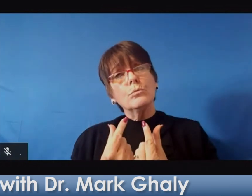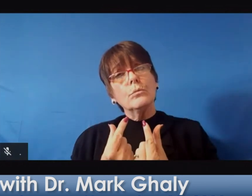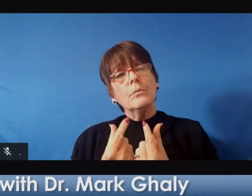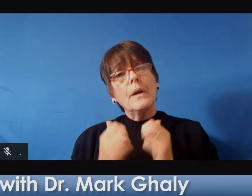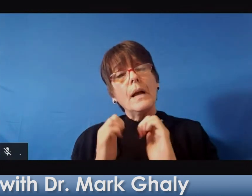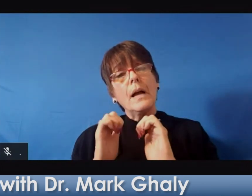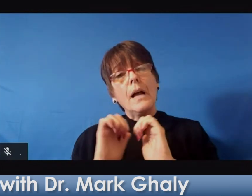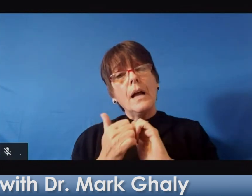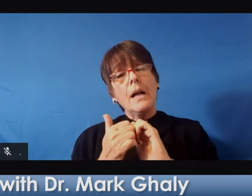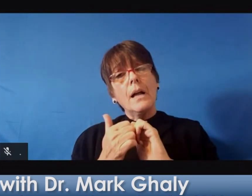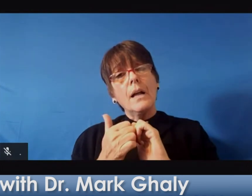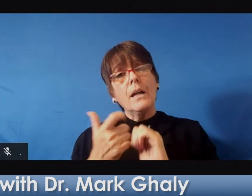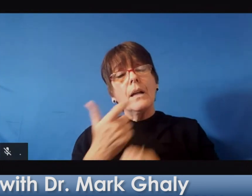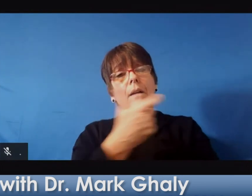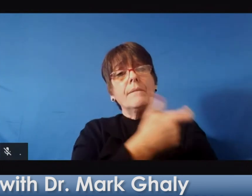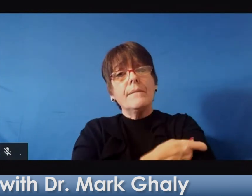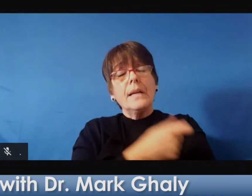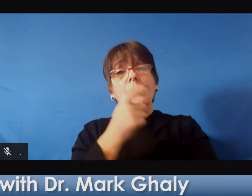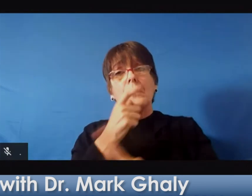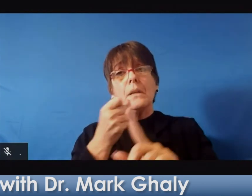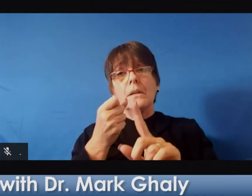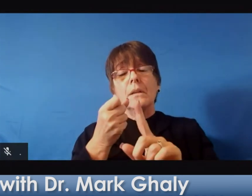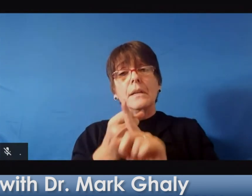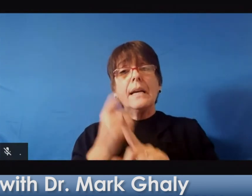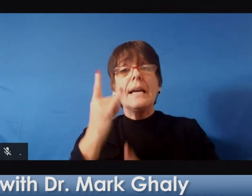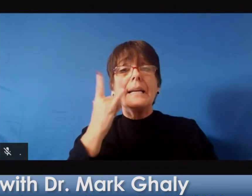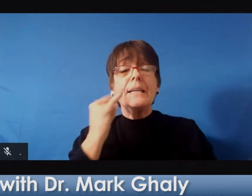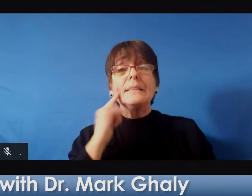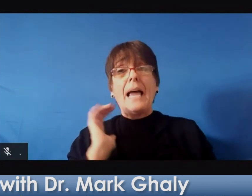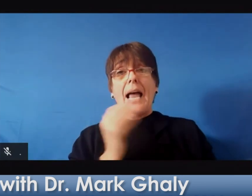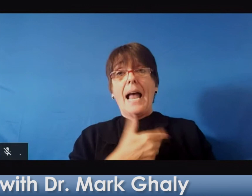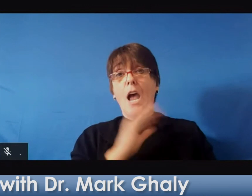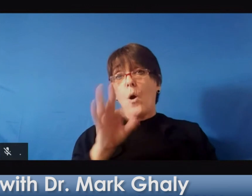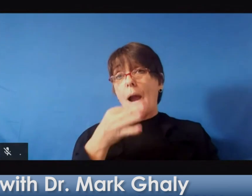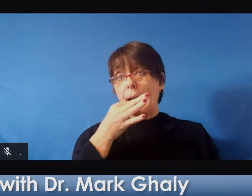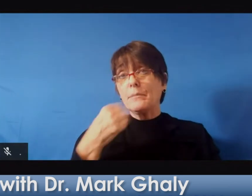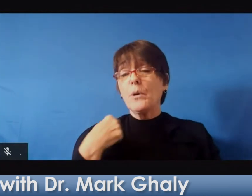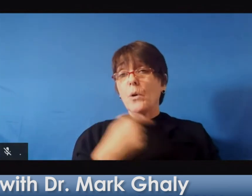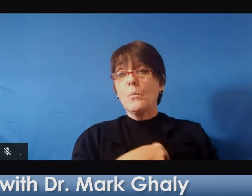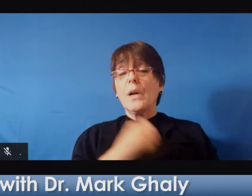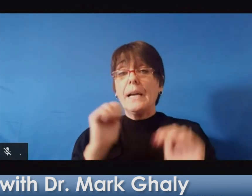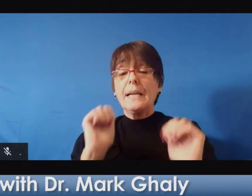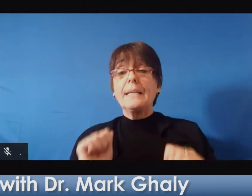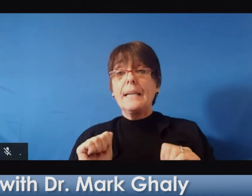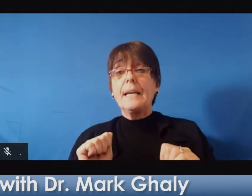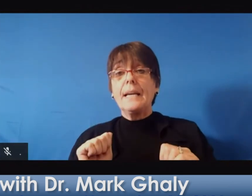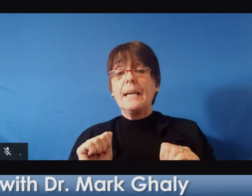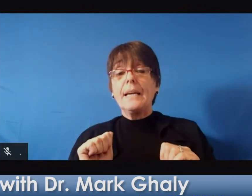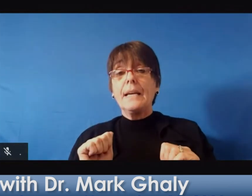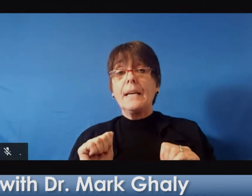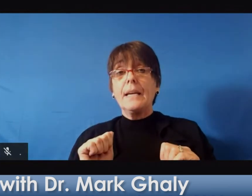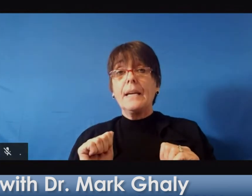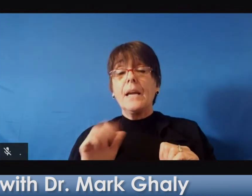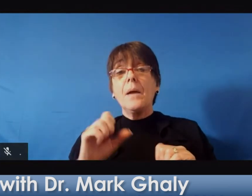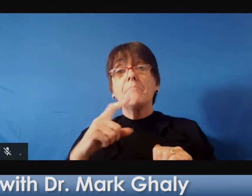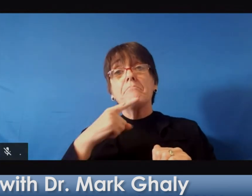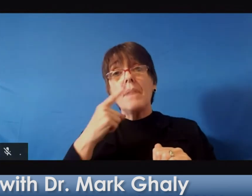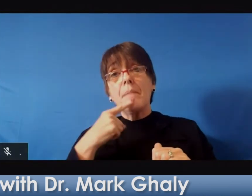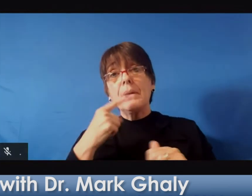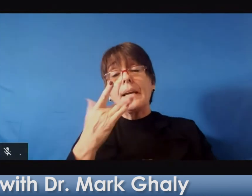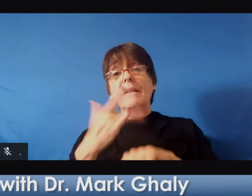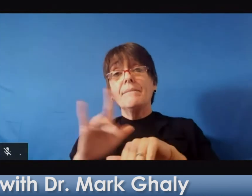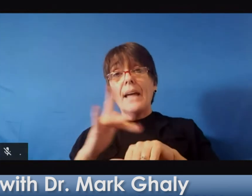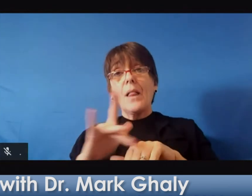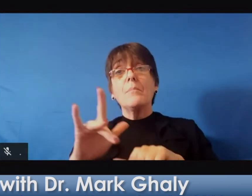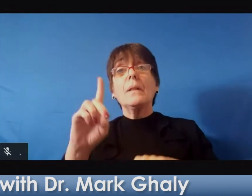from reaching California. And you said that our experts basically are going to be able to review some of the publicly available data from clinical